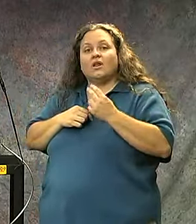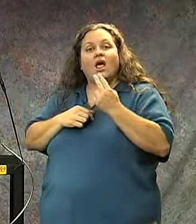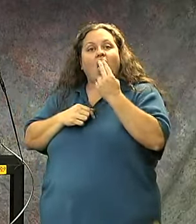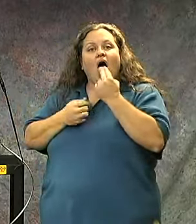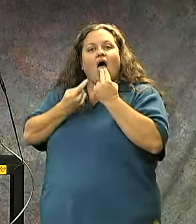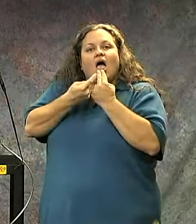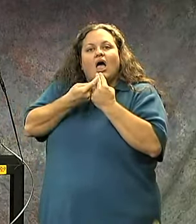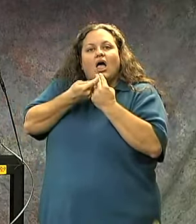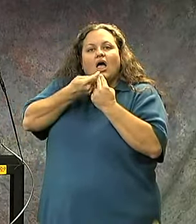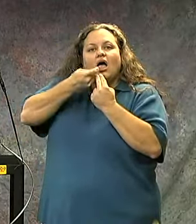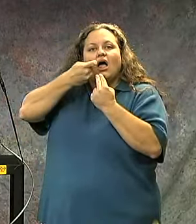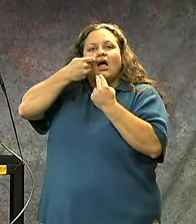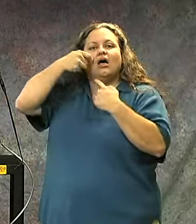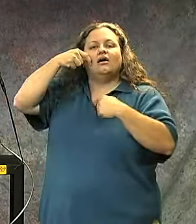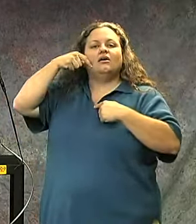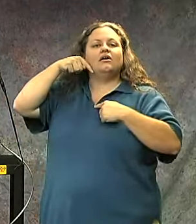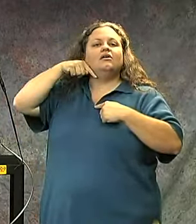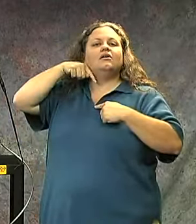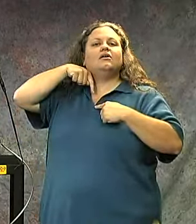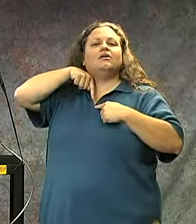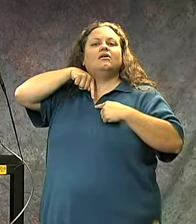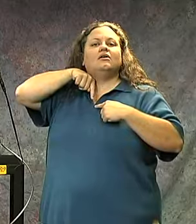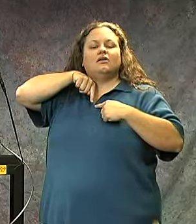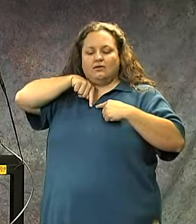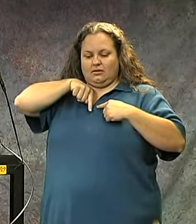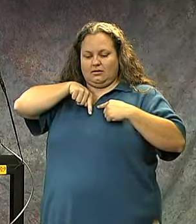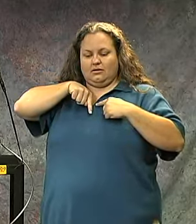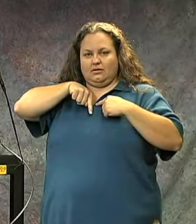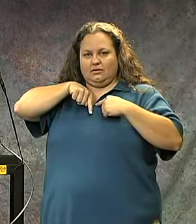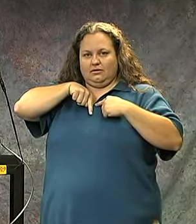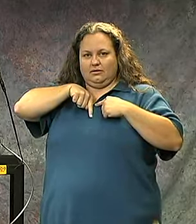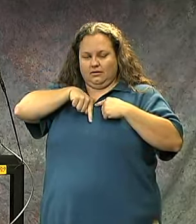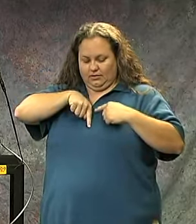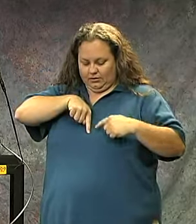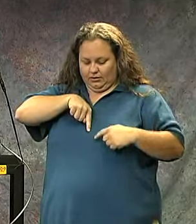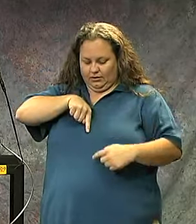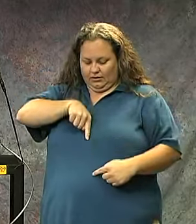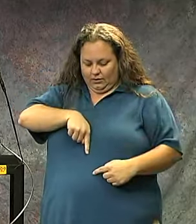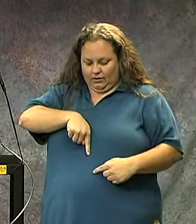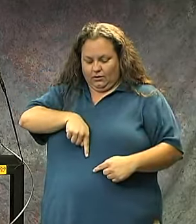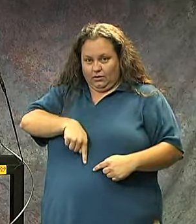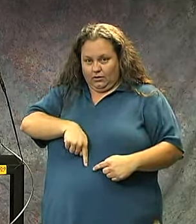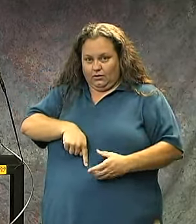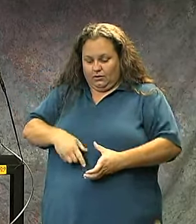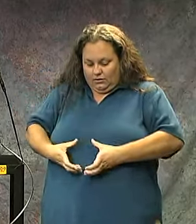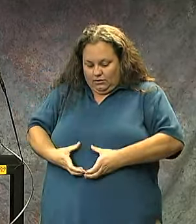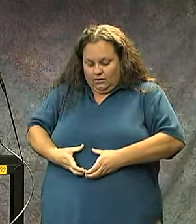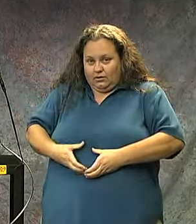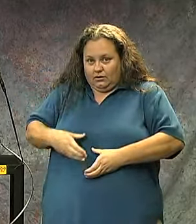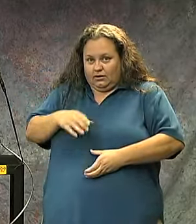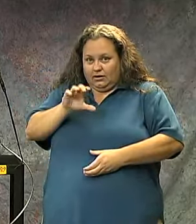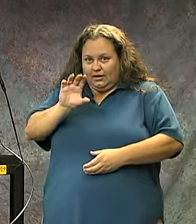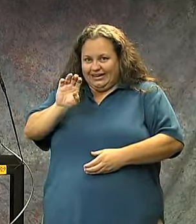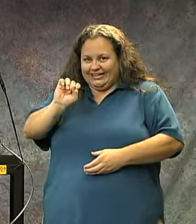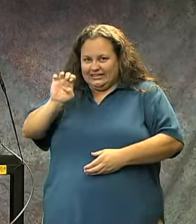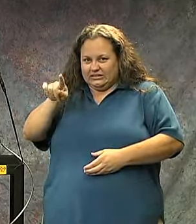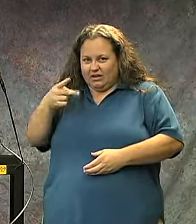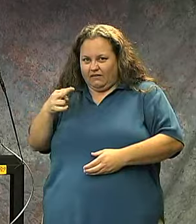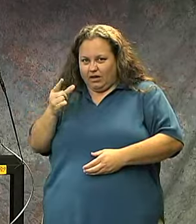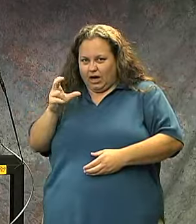across the back of your tongue, and he will insert it down all the way down your